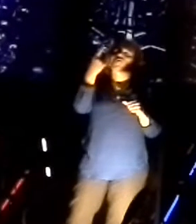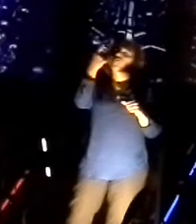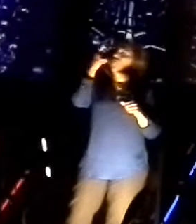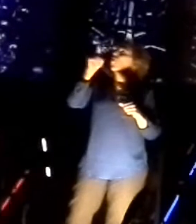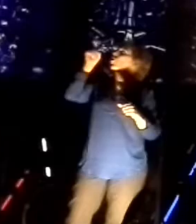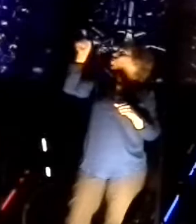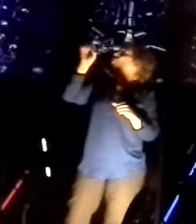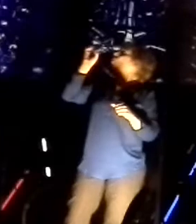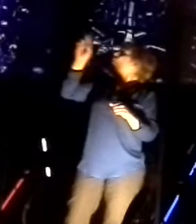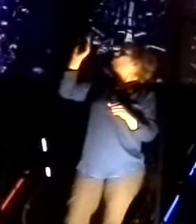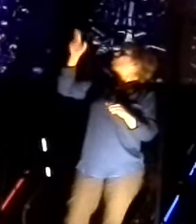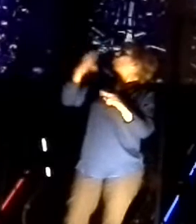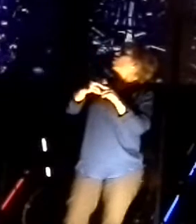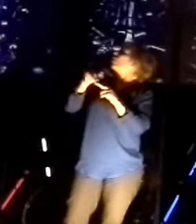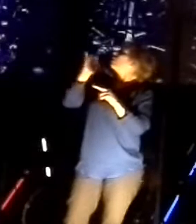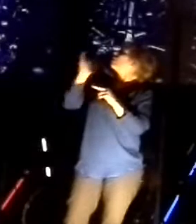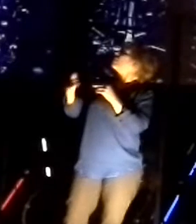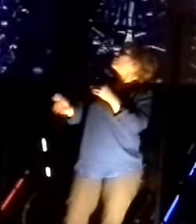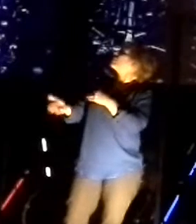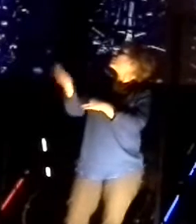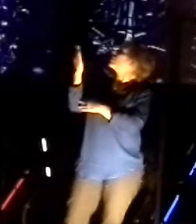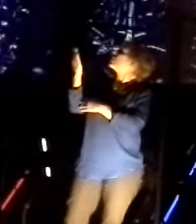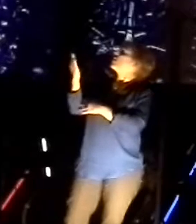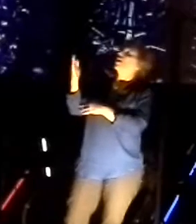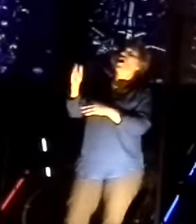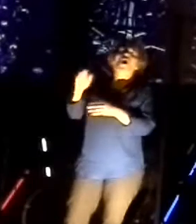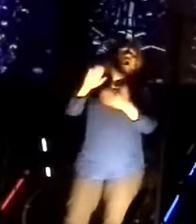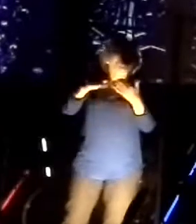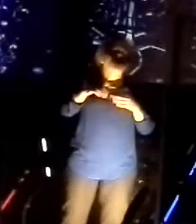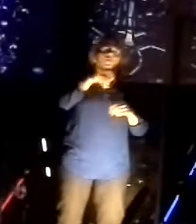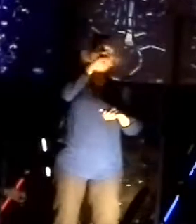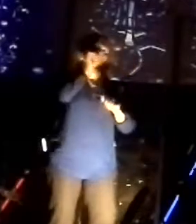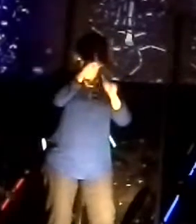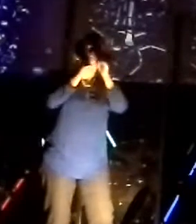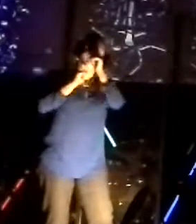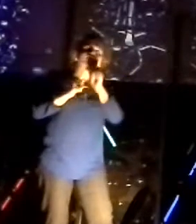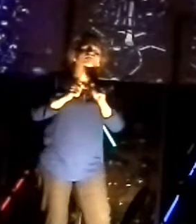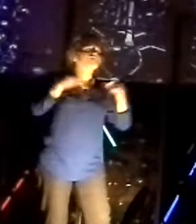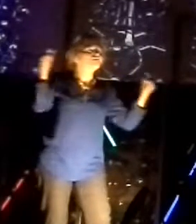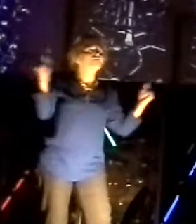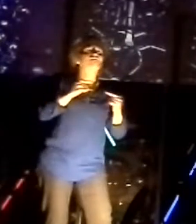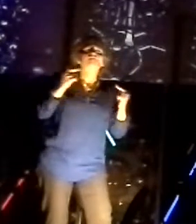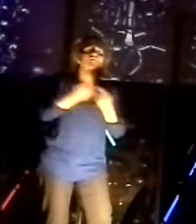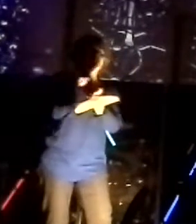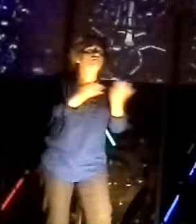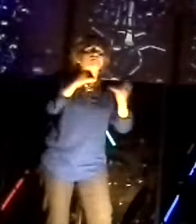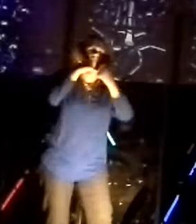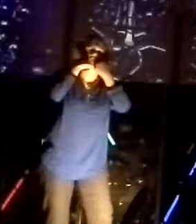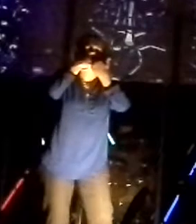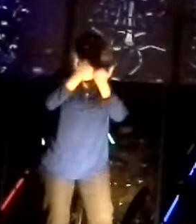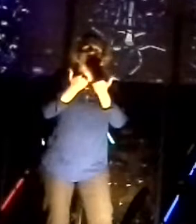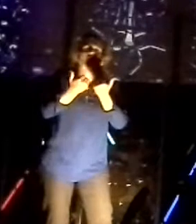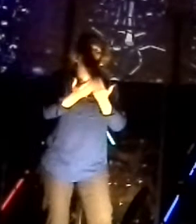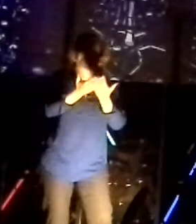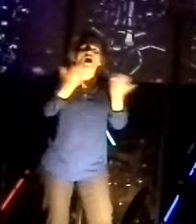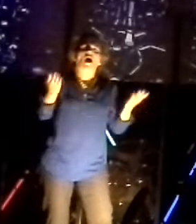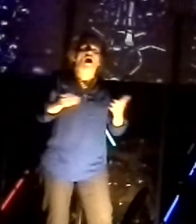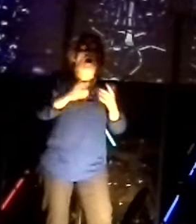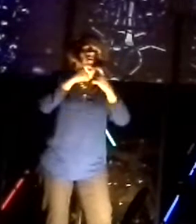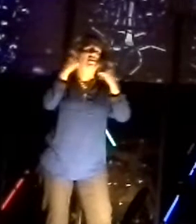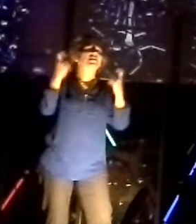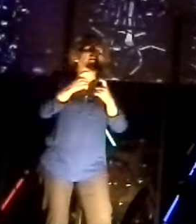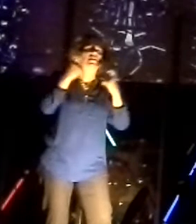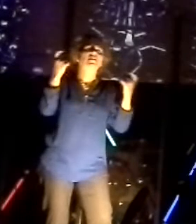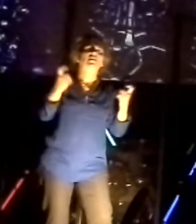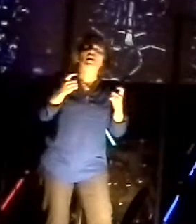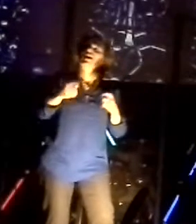name. That morning, God saw your hurts, your pain, our shame, our sin, and he took